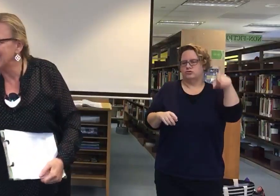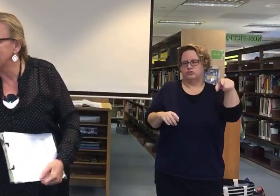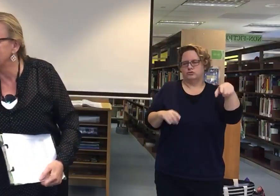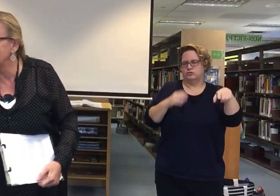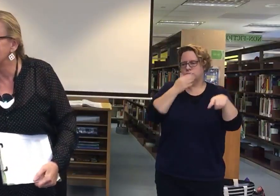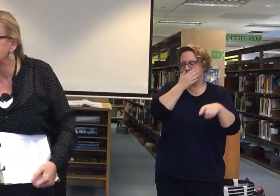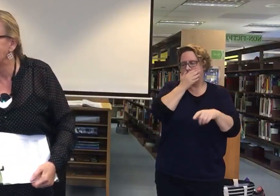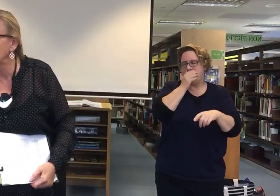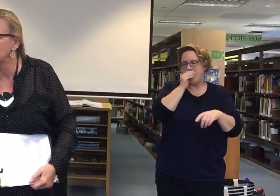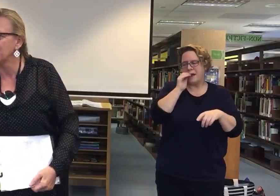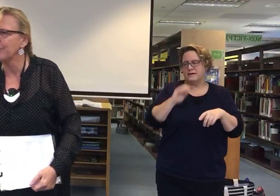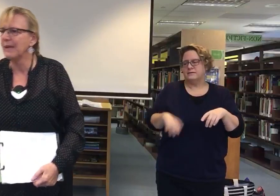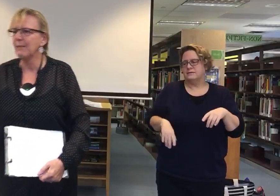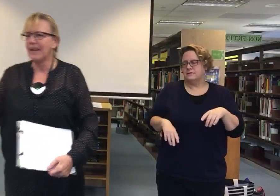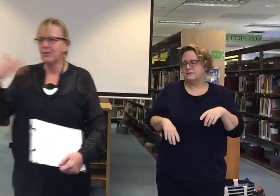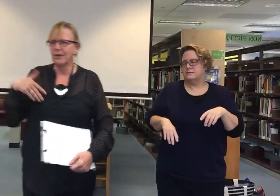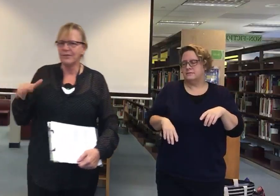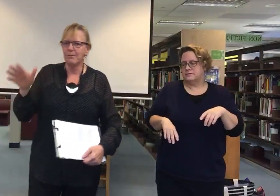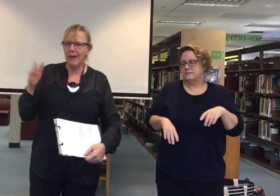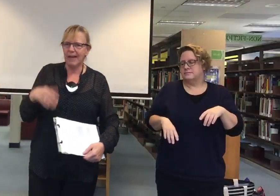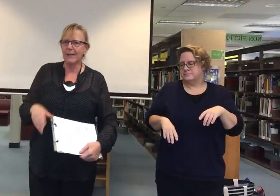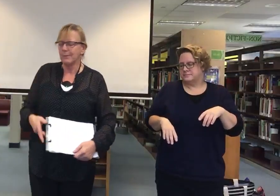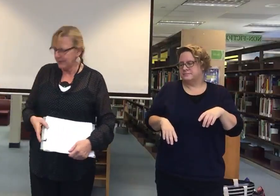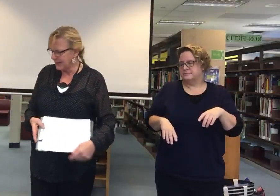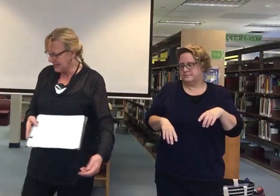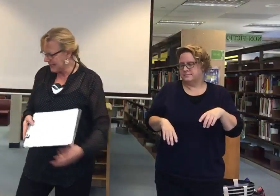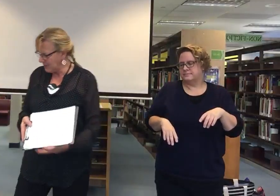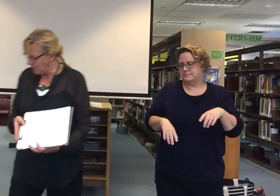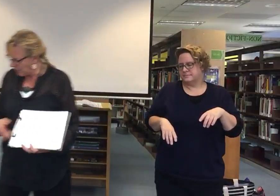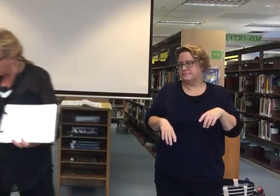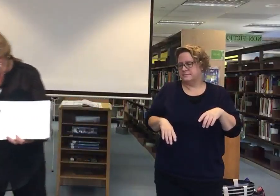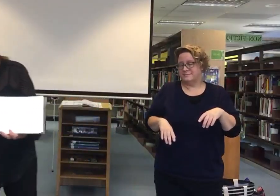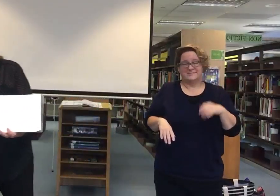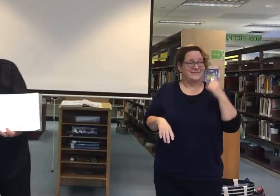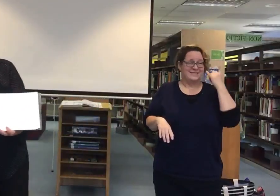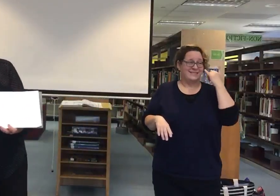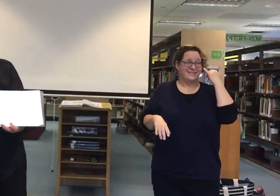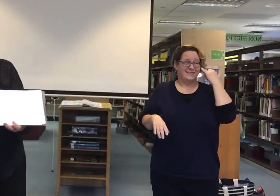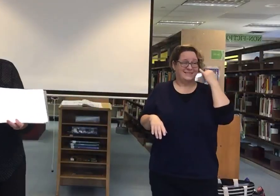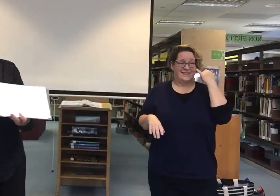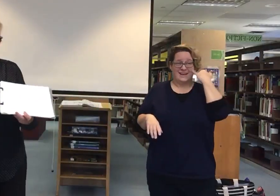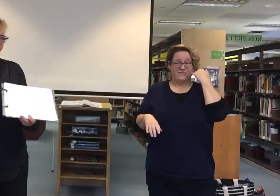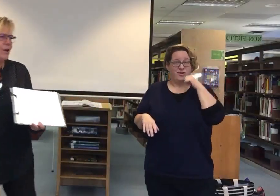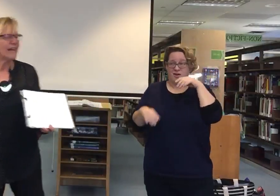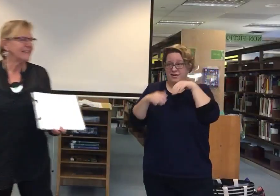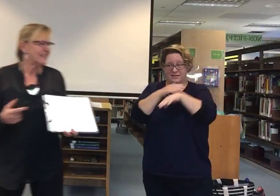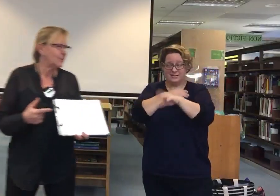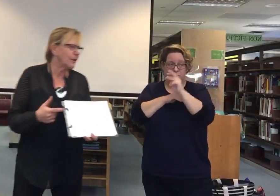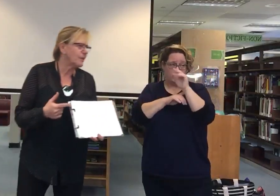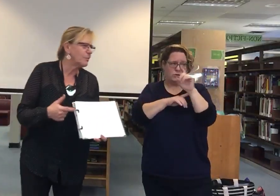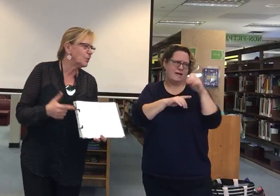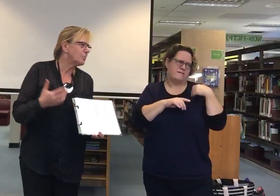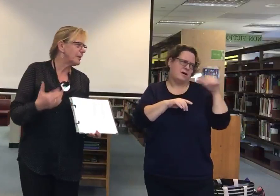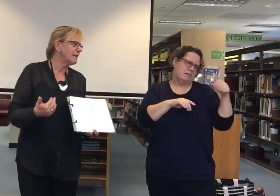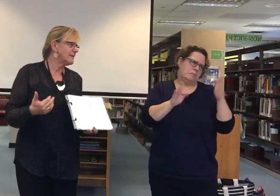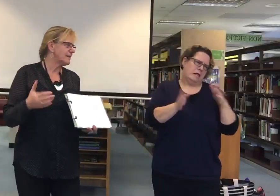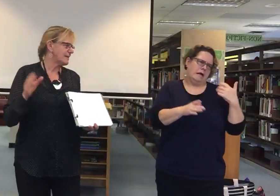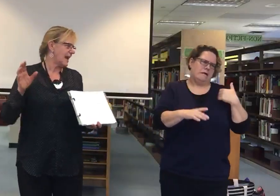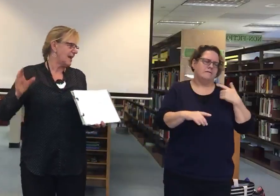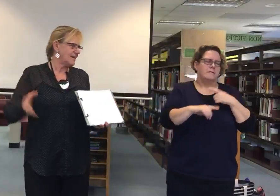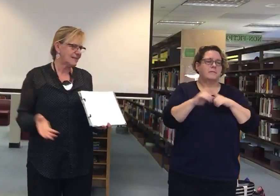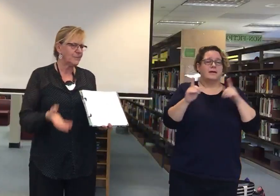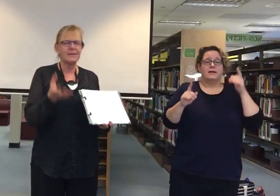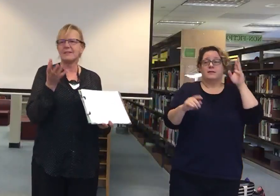we will kind of take a look from there. I do have some backup if it didn't work, but the whole idea with the Moodle